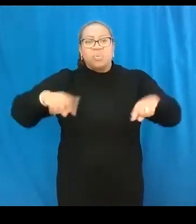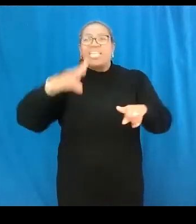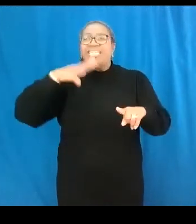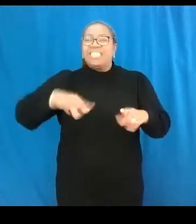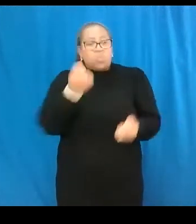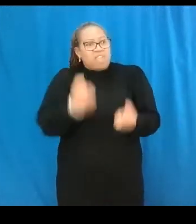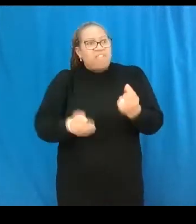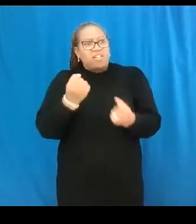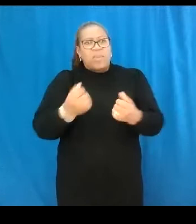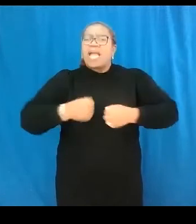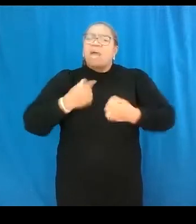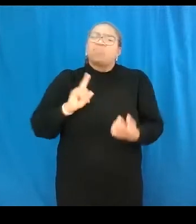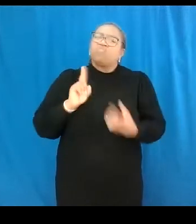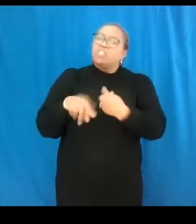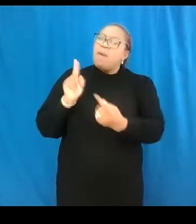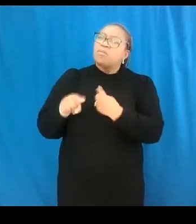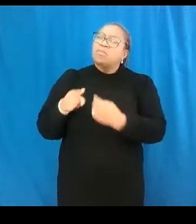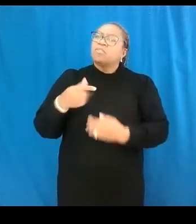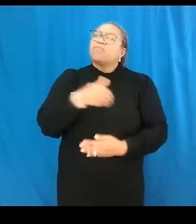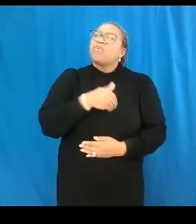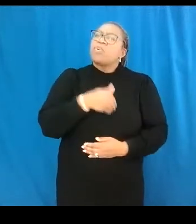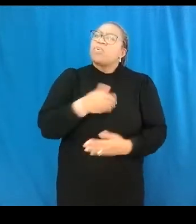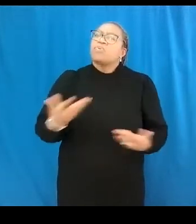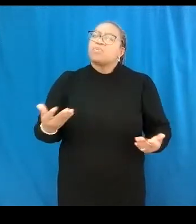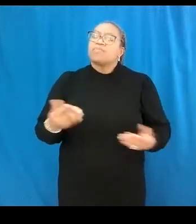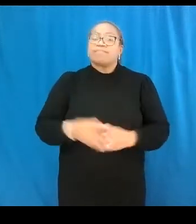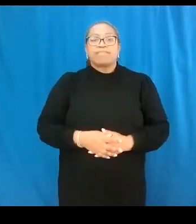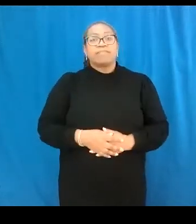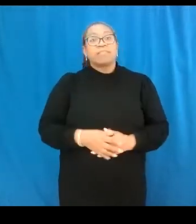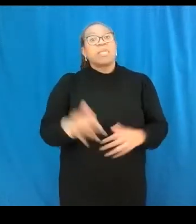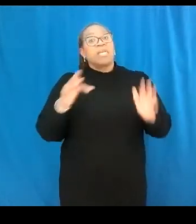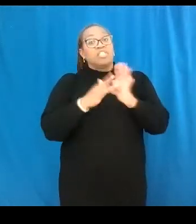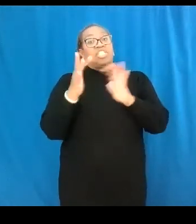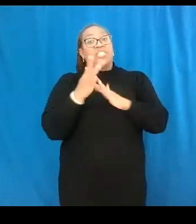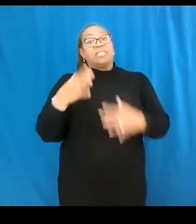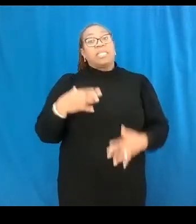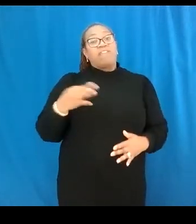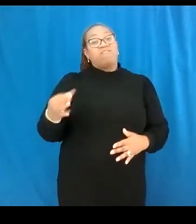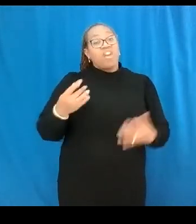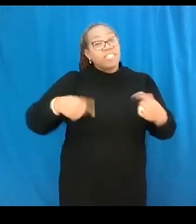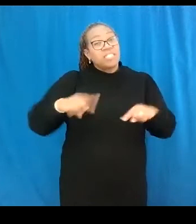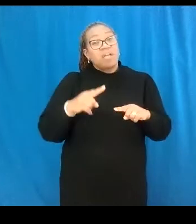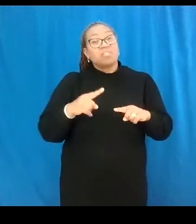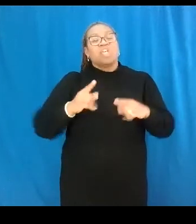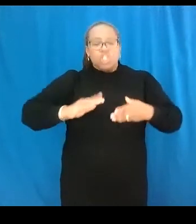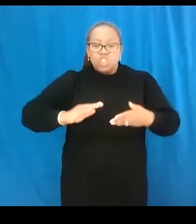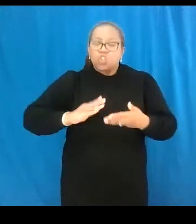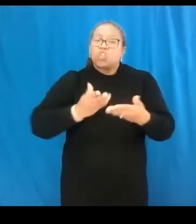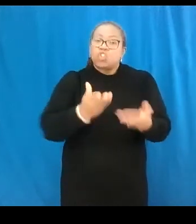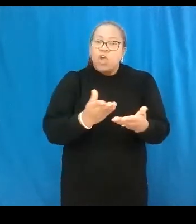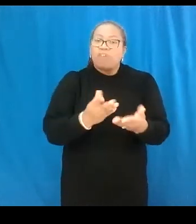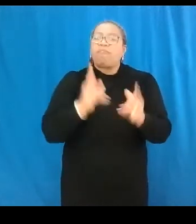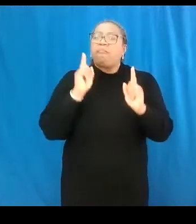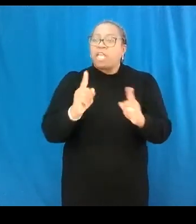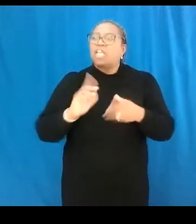respond. And I believe that Jesus is inviting us into loving service than